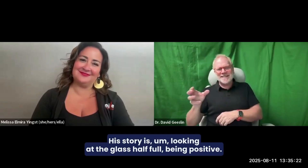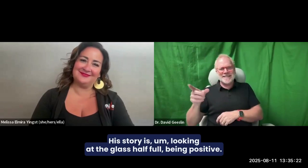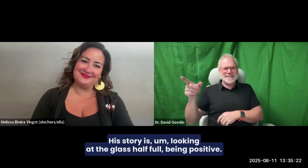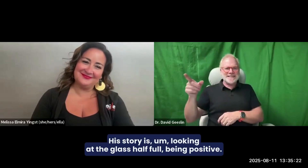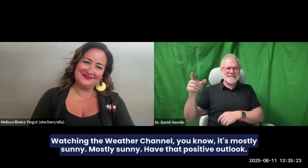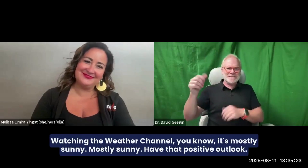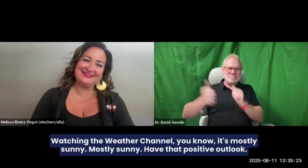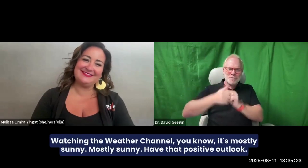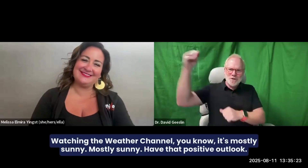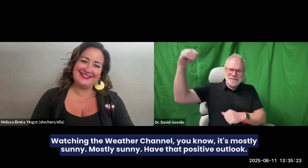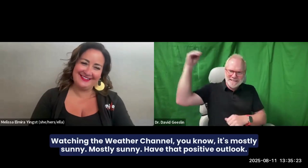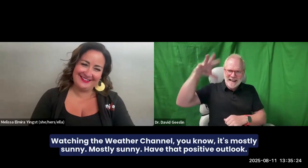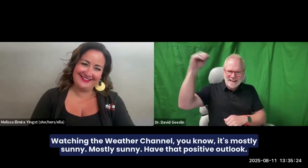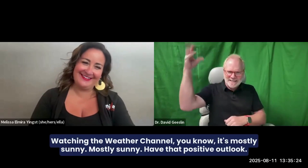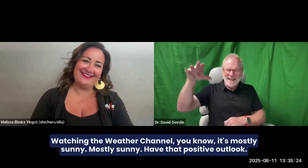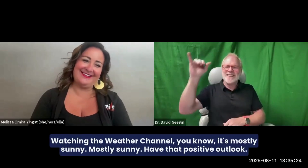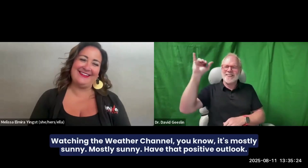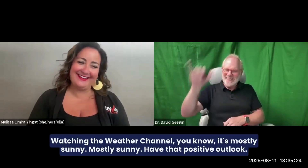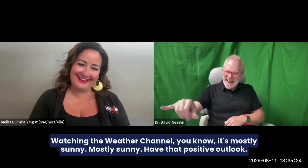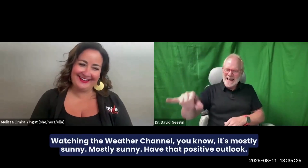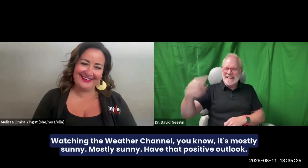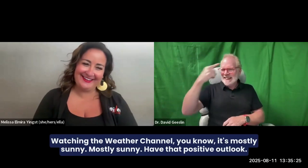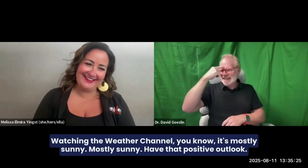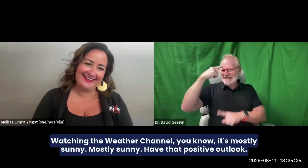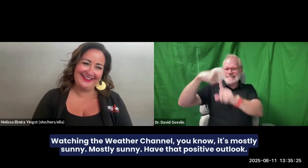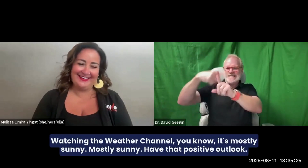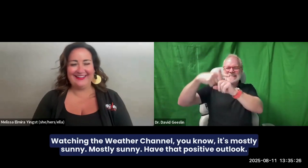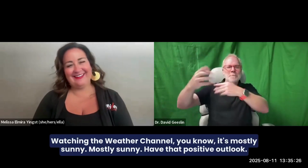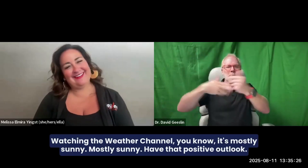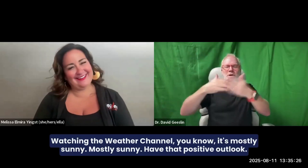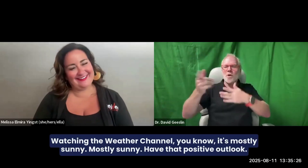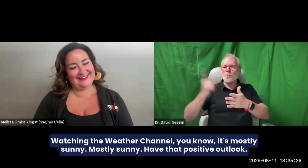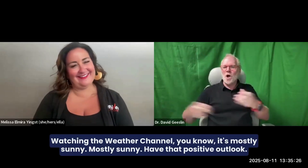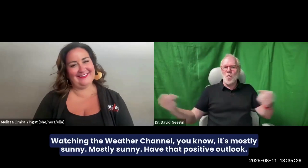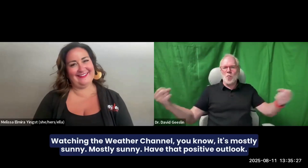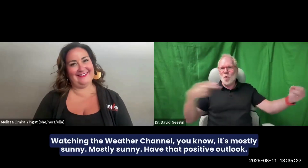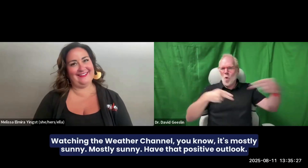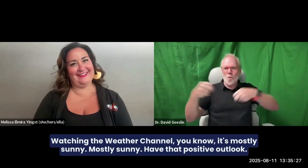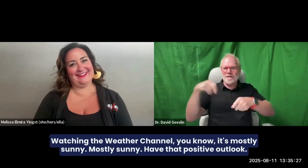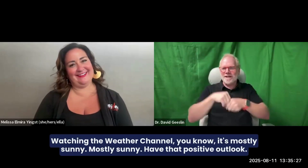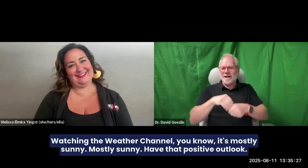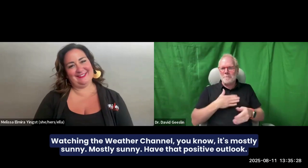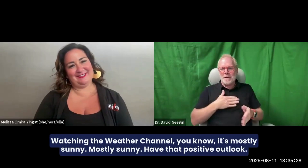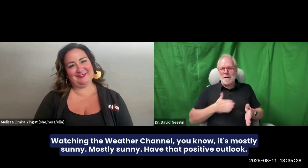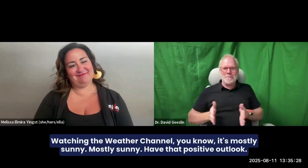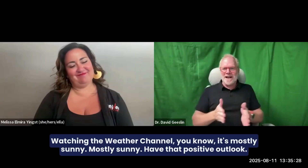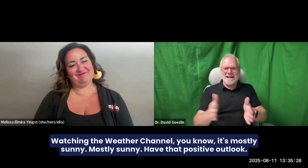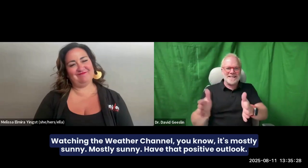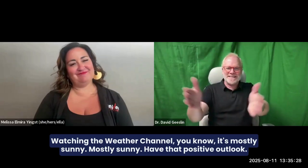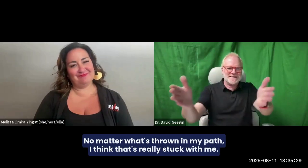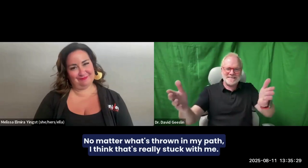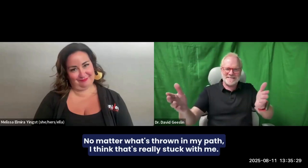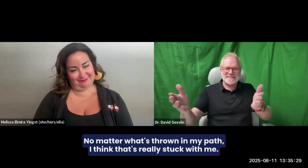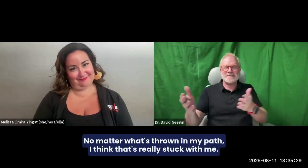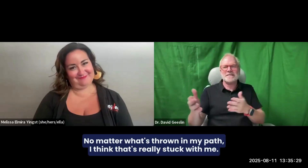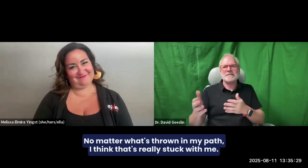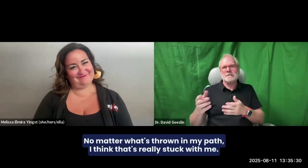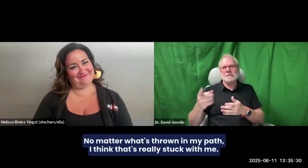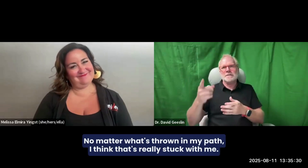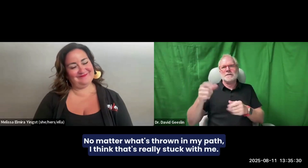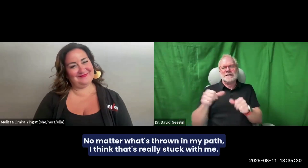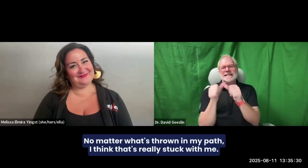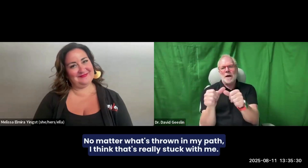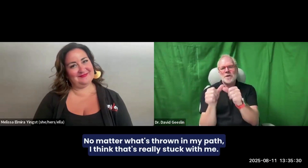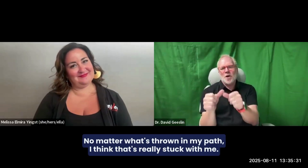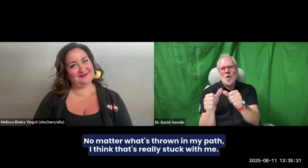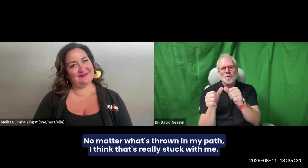positive, watching the Weather Channel, it's mostly sunny. Have that positive outlook no matter what's thrown